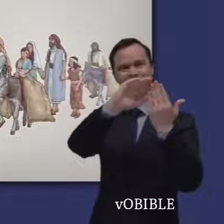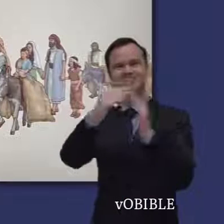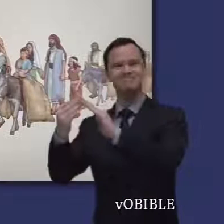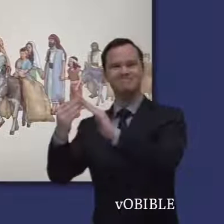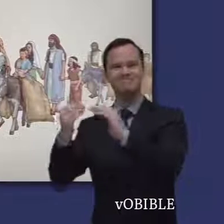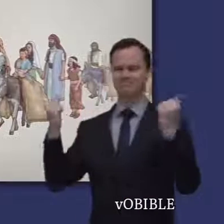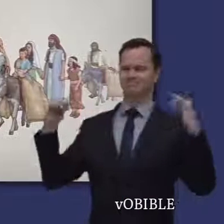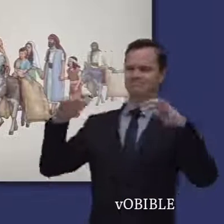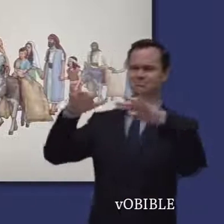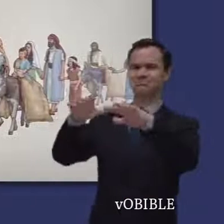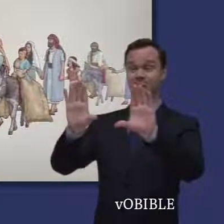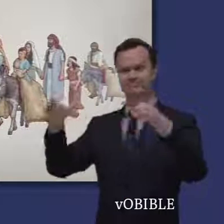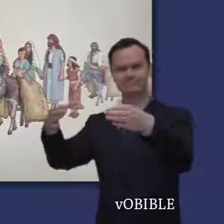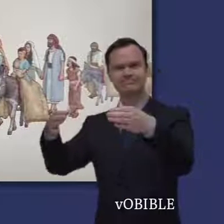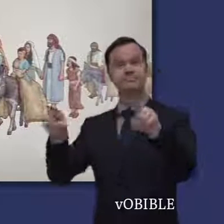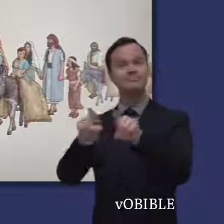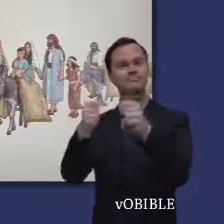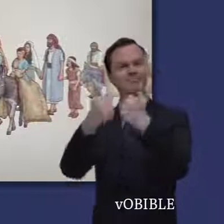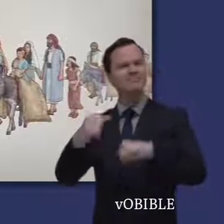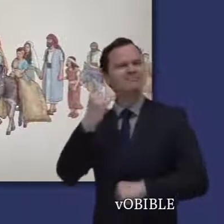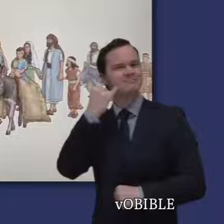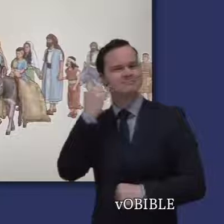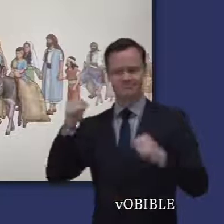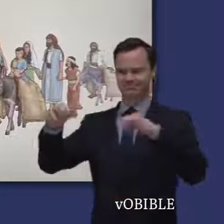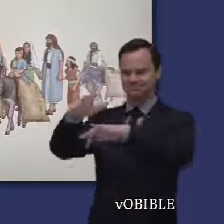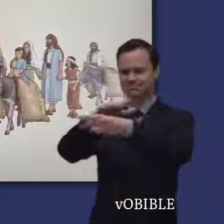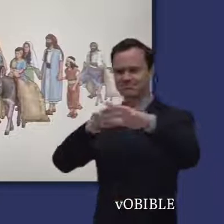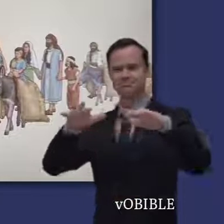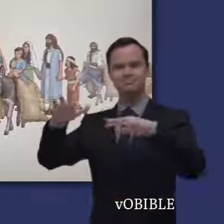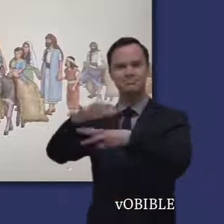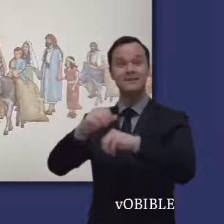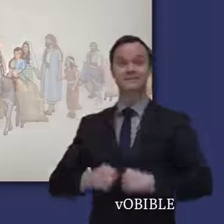to Jerusalem and be gathered together like sheep in the pen.